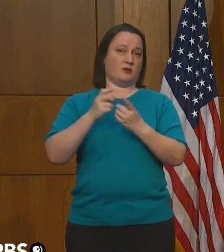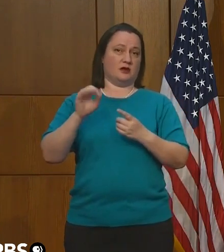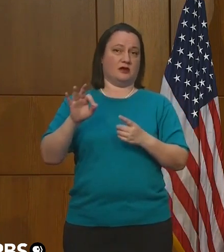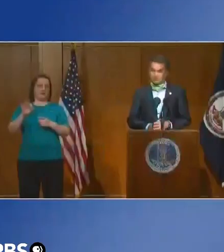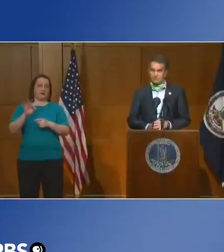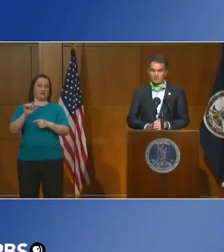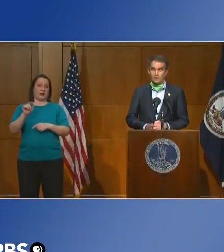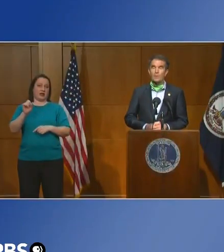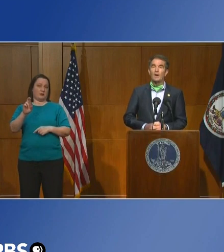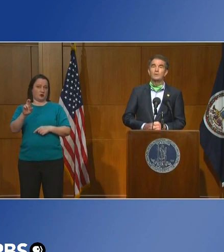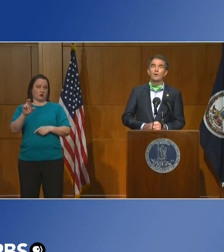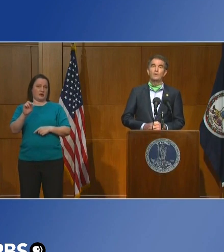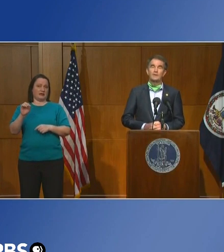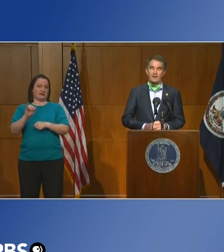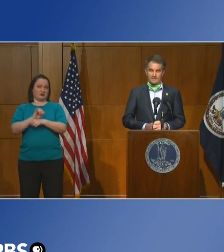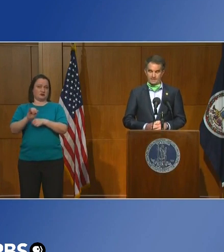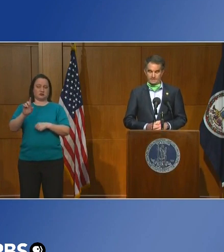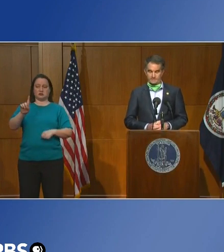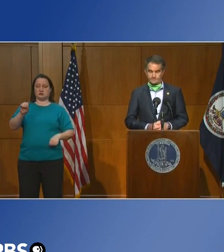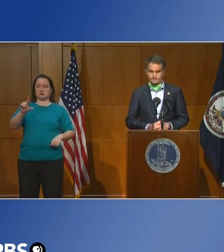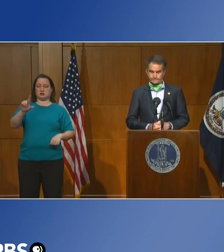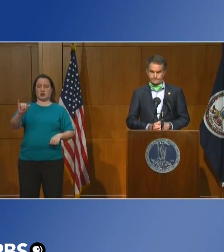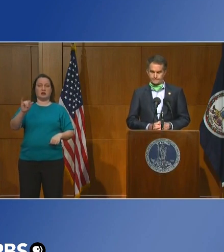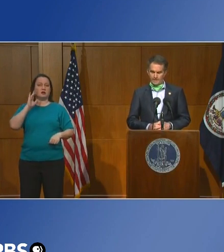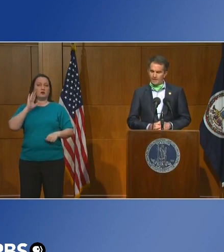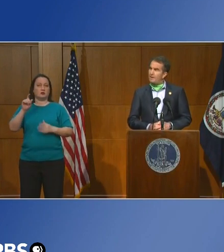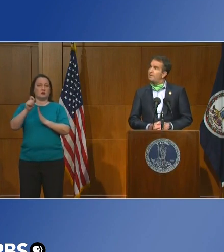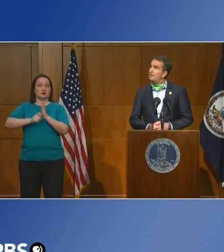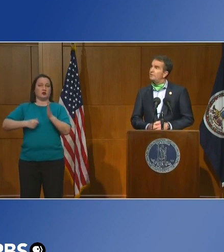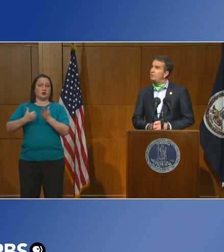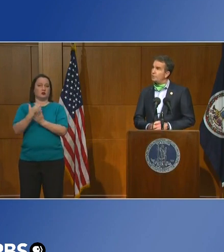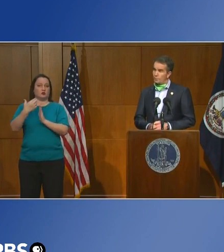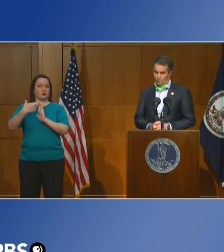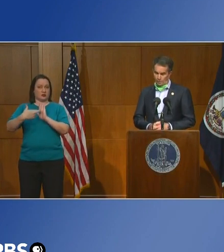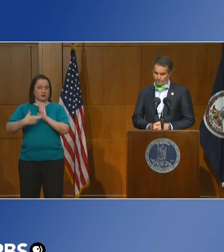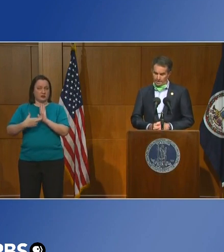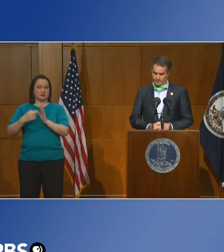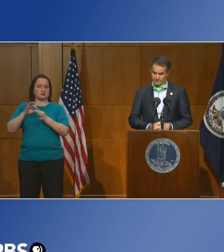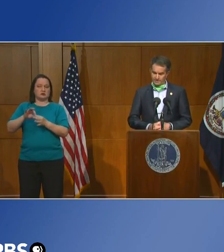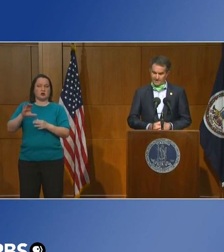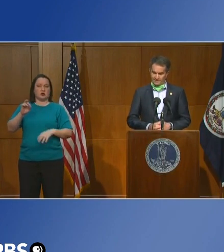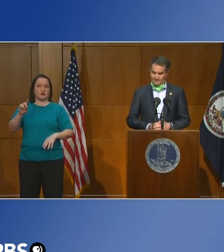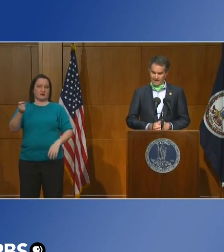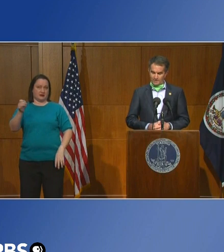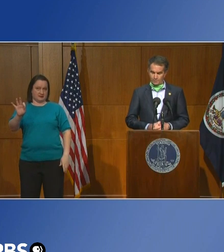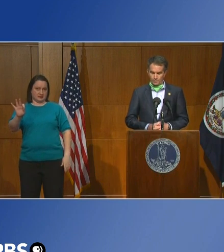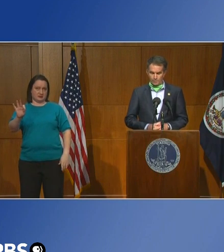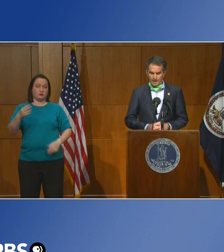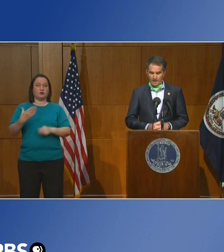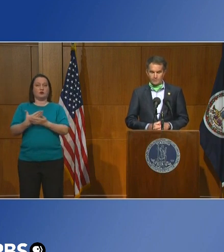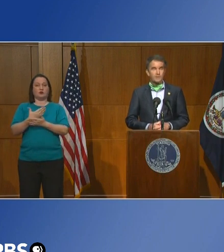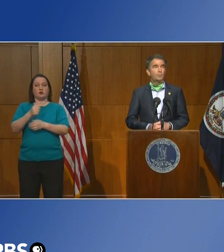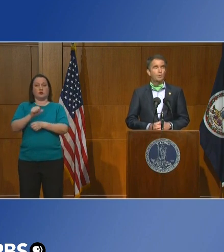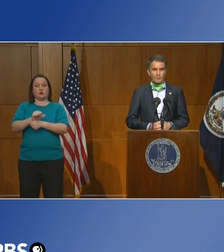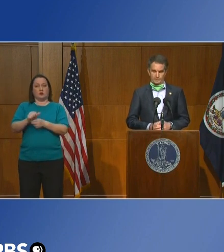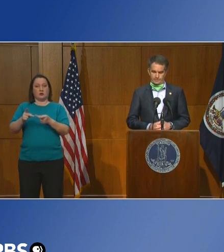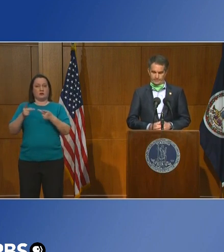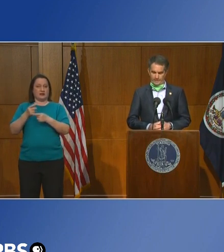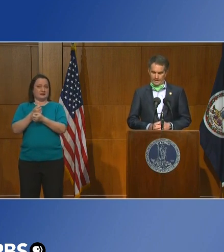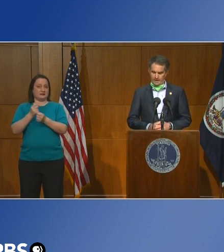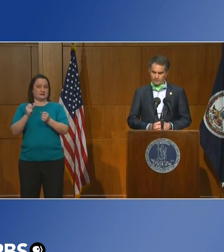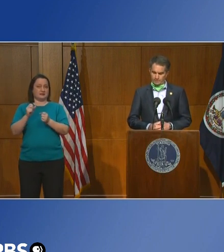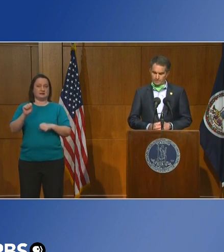new regulations around COVID-19. These new workplace safety standards will apply to